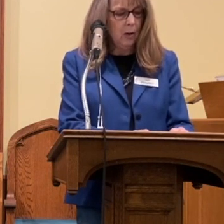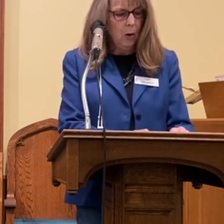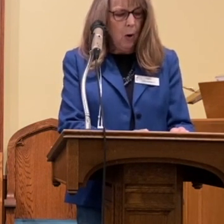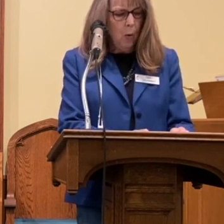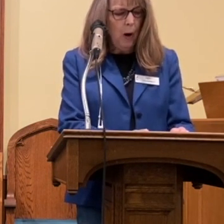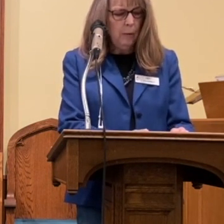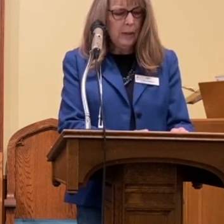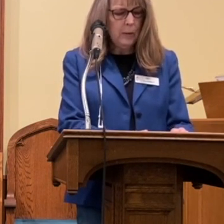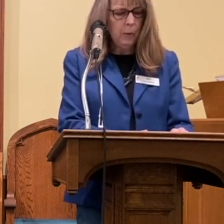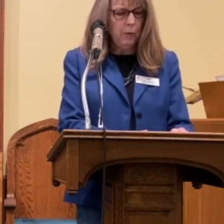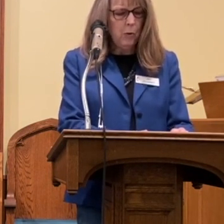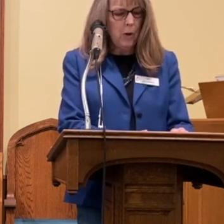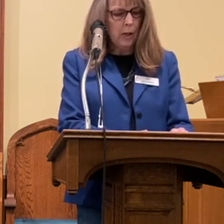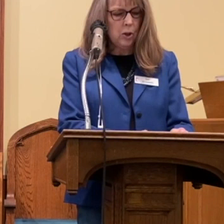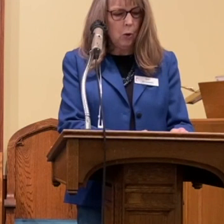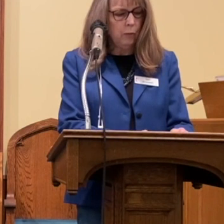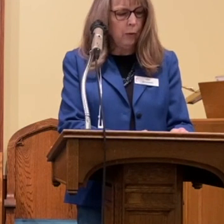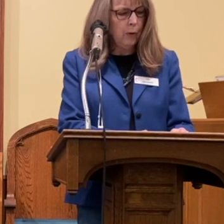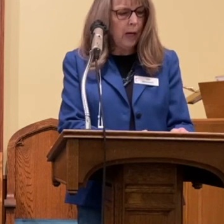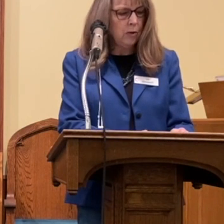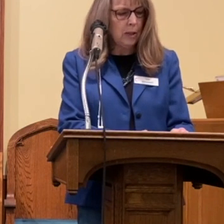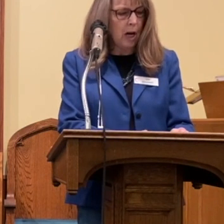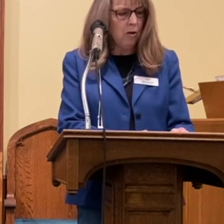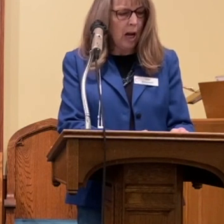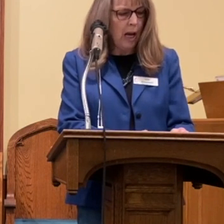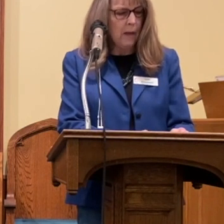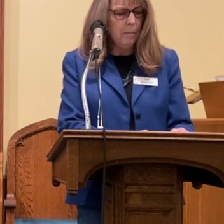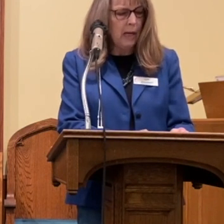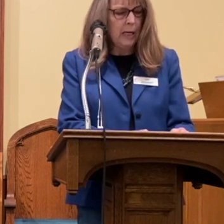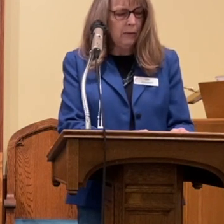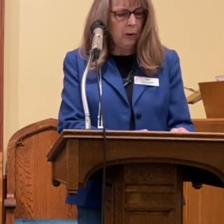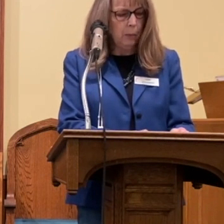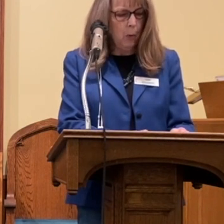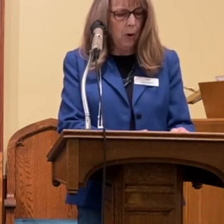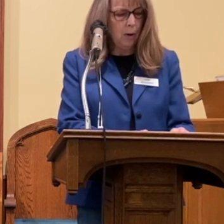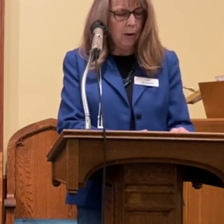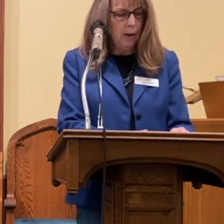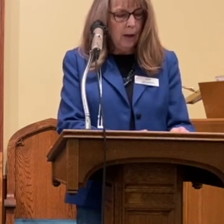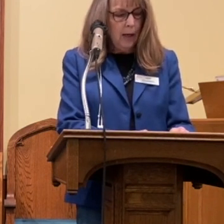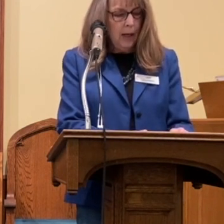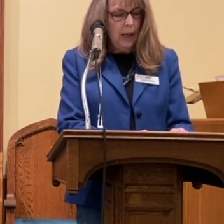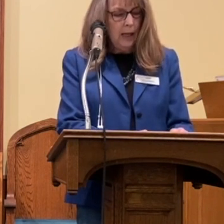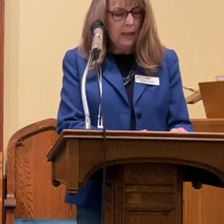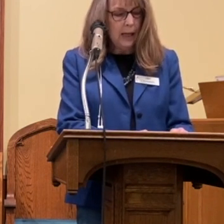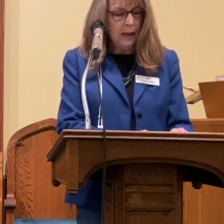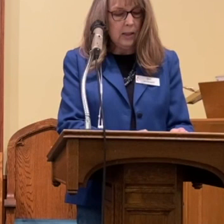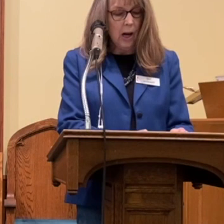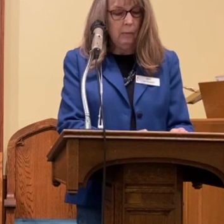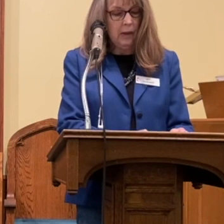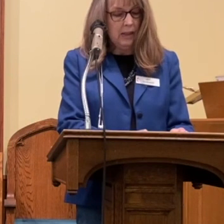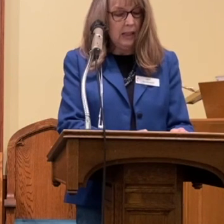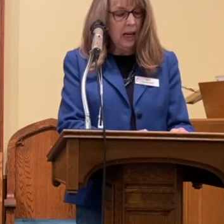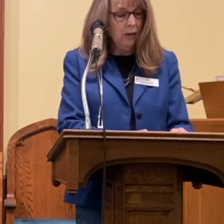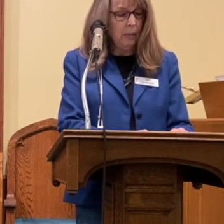said, "Why was this perfume not sold for 300 denarii and the money given to the poor?" He said this